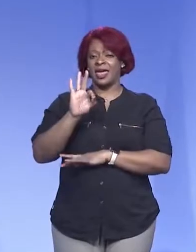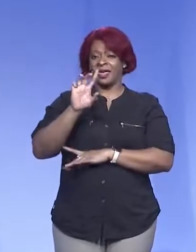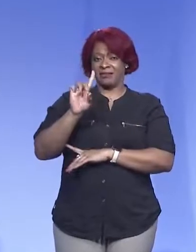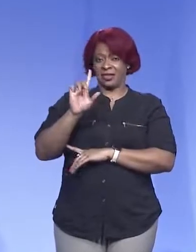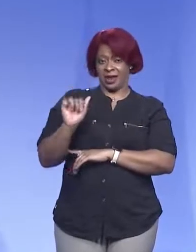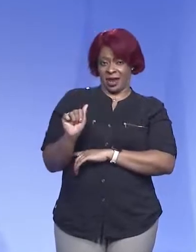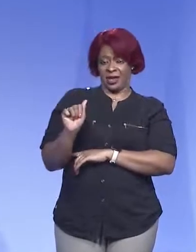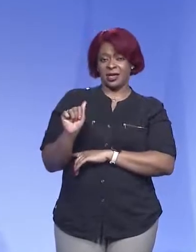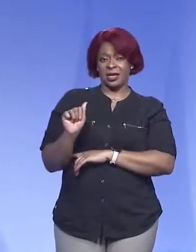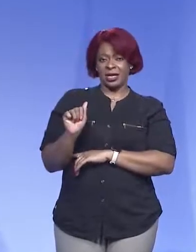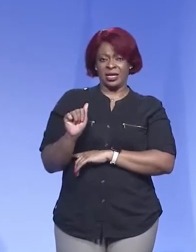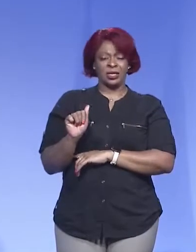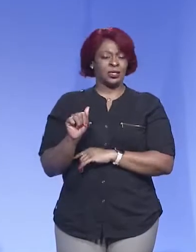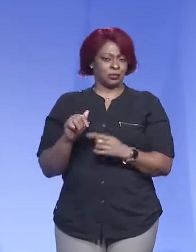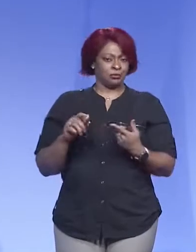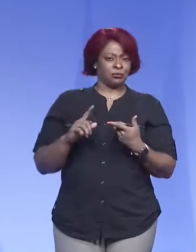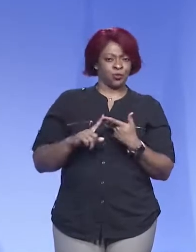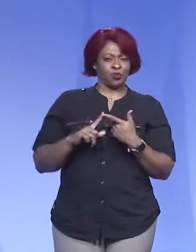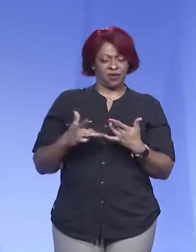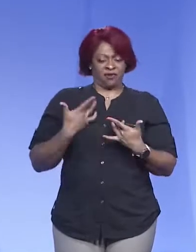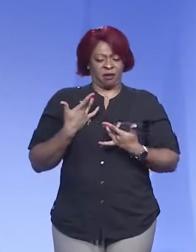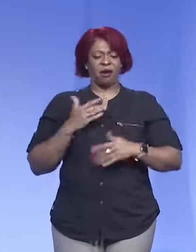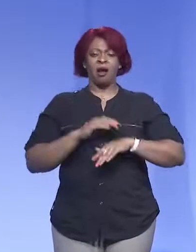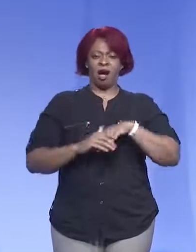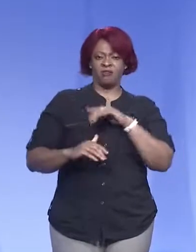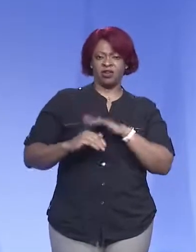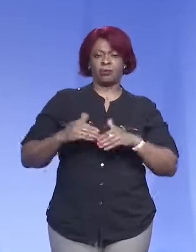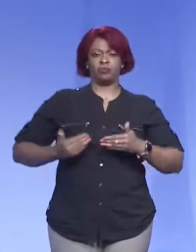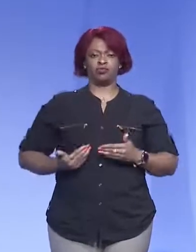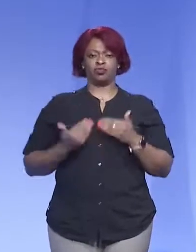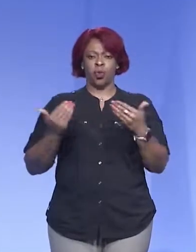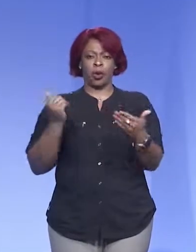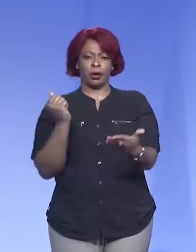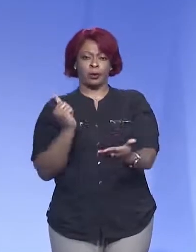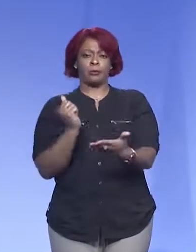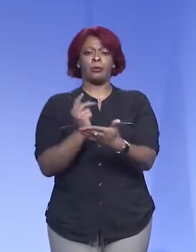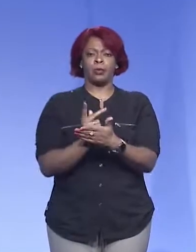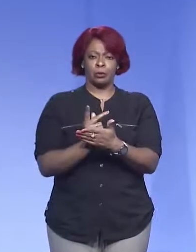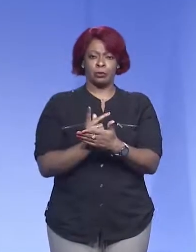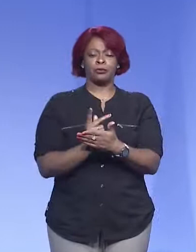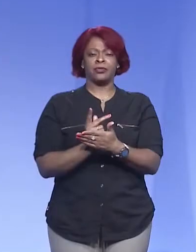FDA to feel comfortable in